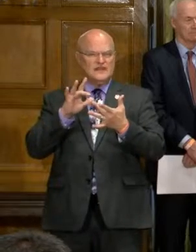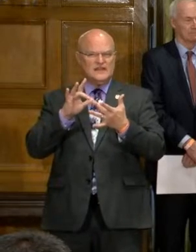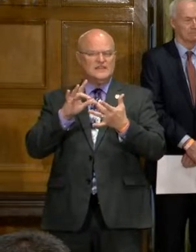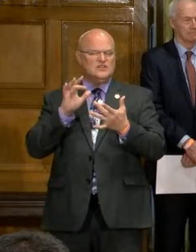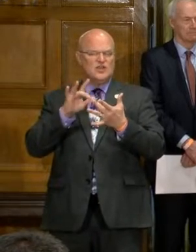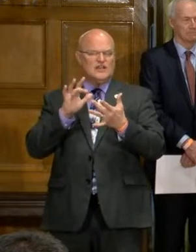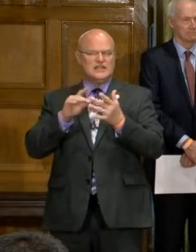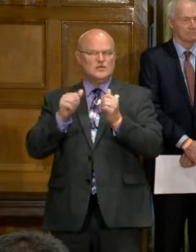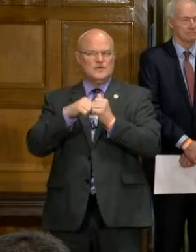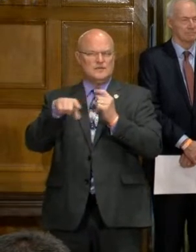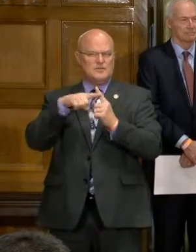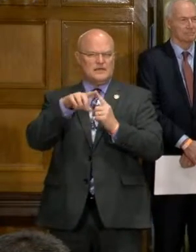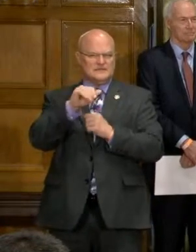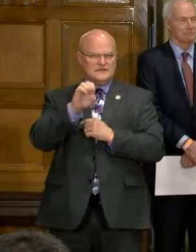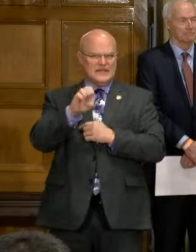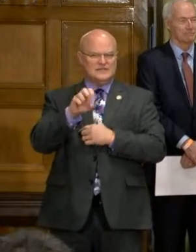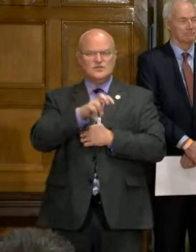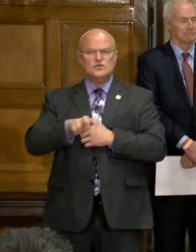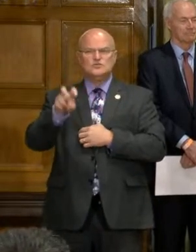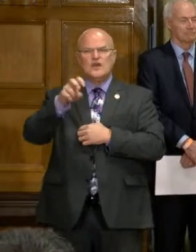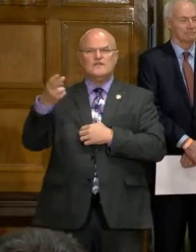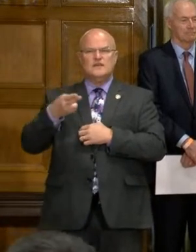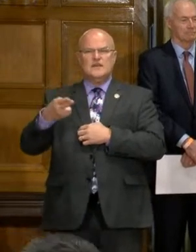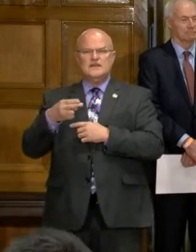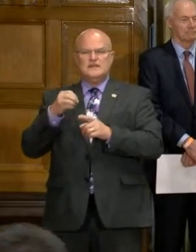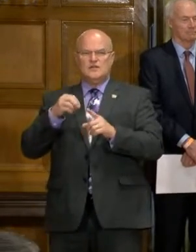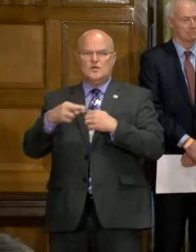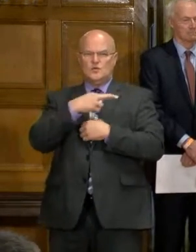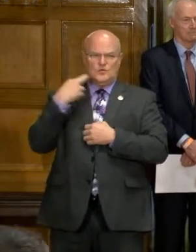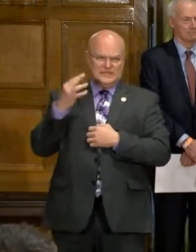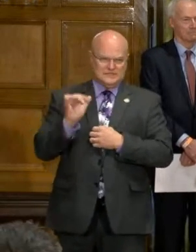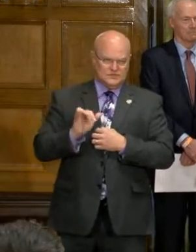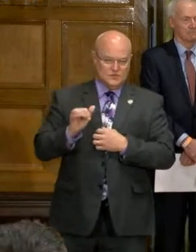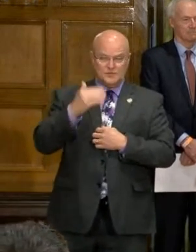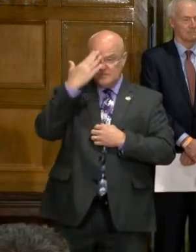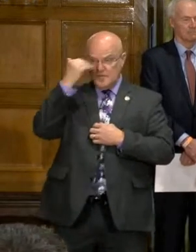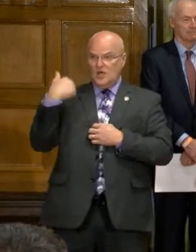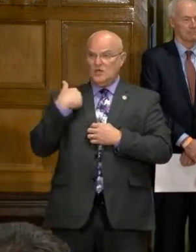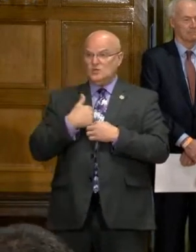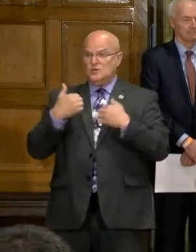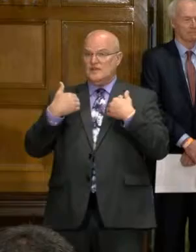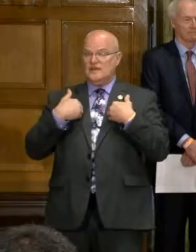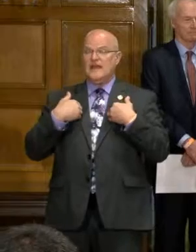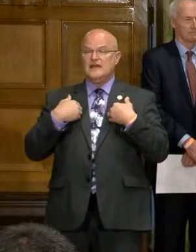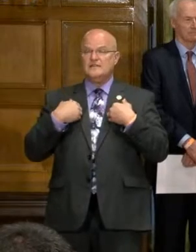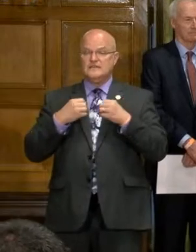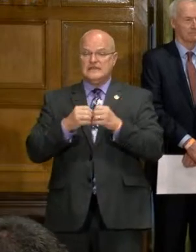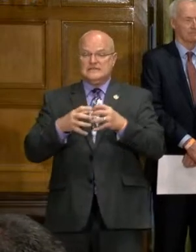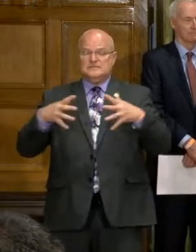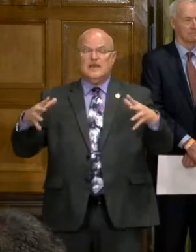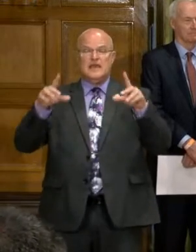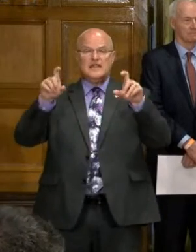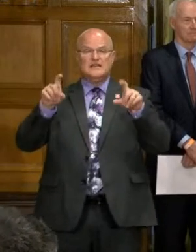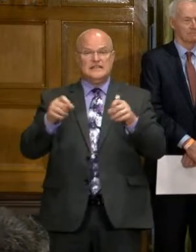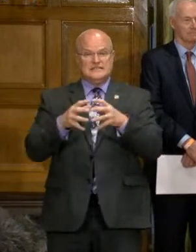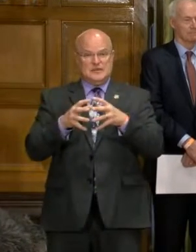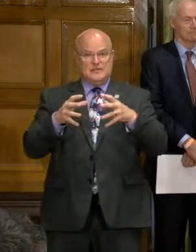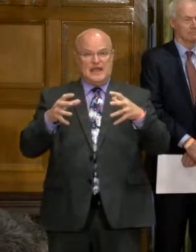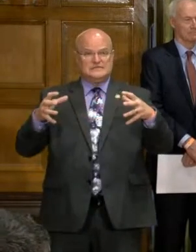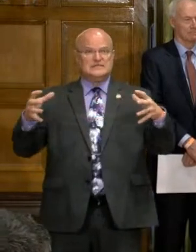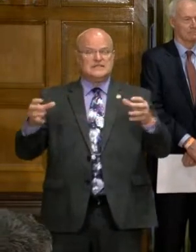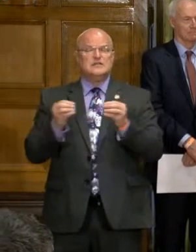positive case, or travel history that puts them at risk. Because we have been able to expand our testing